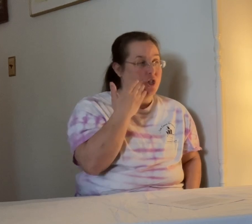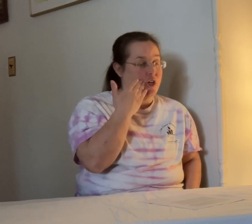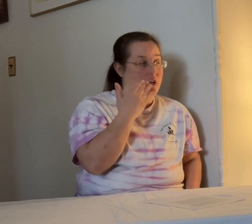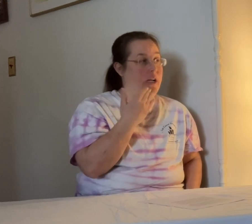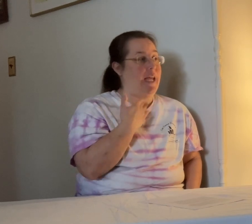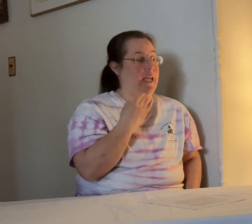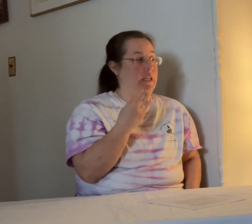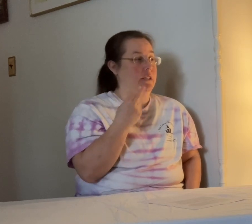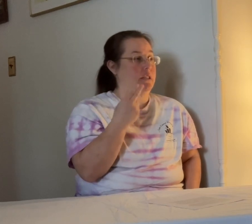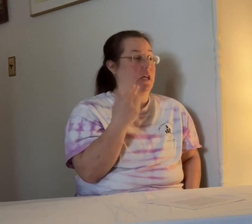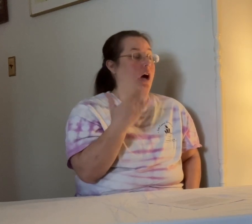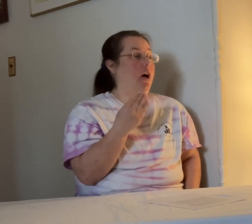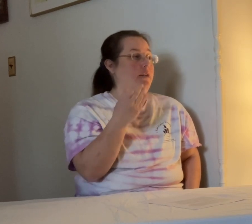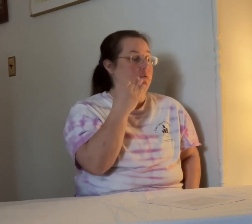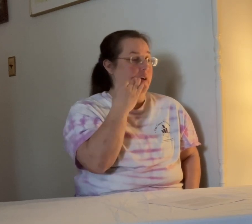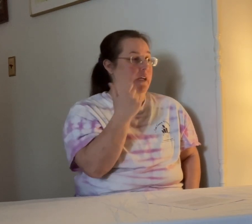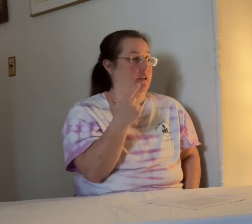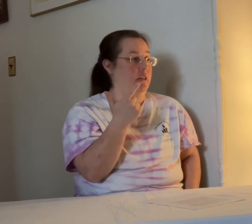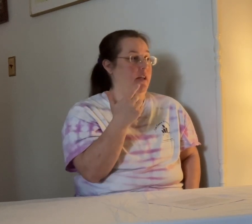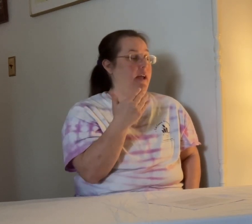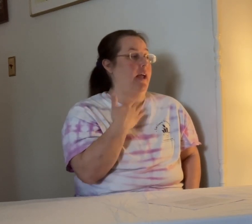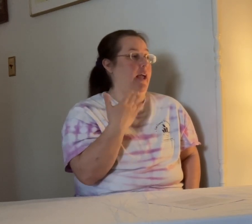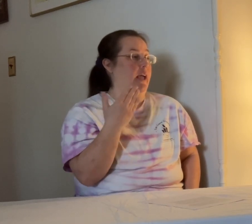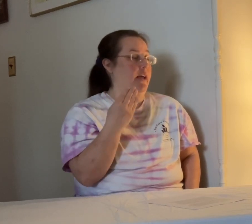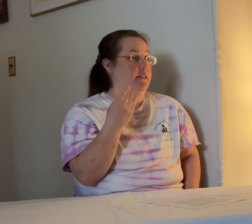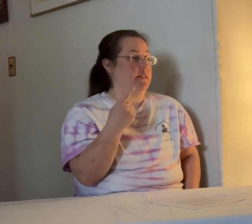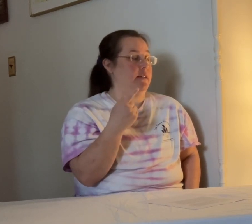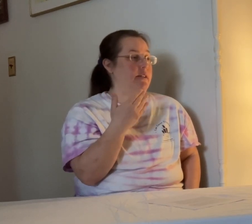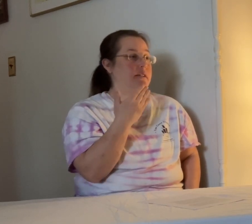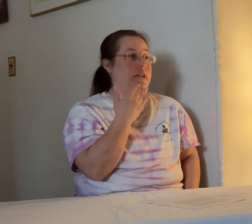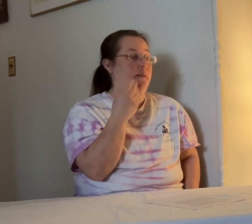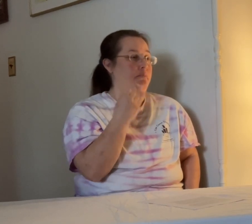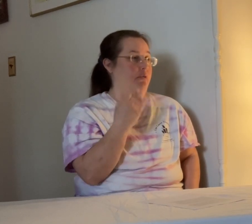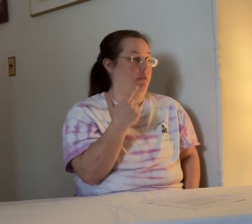Matter is the unreal and temporal.